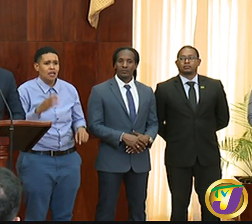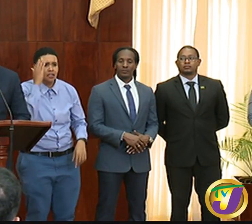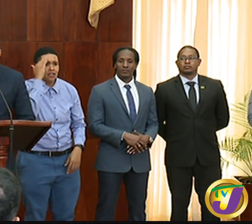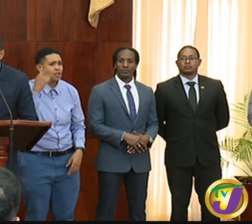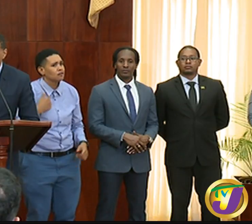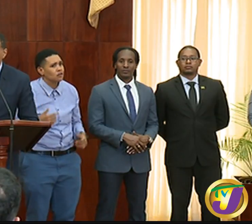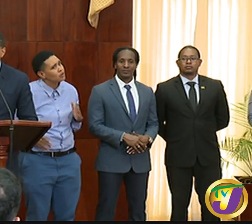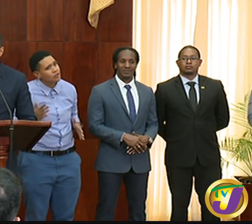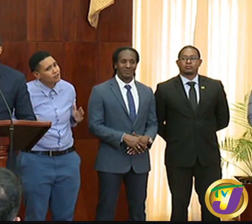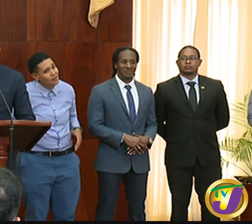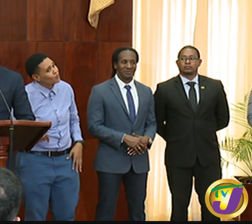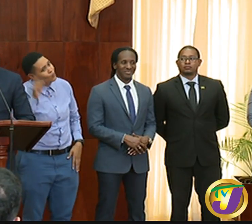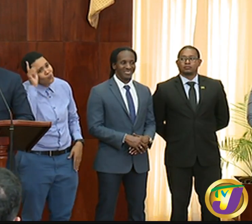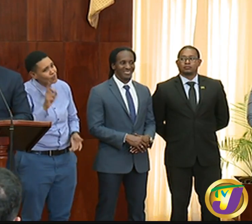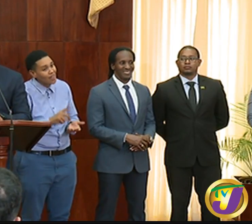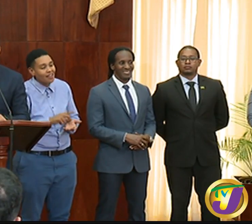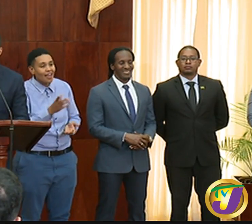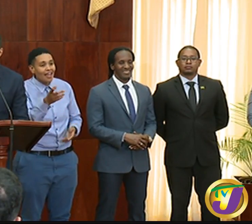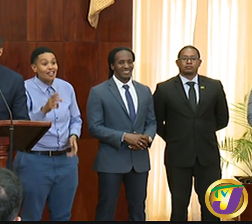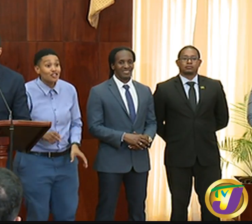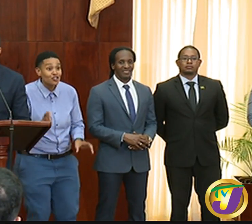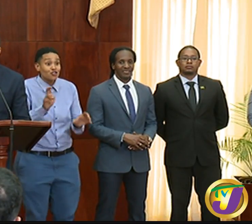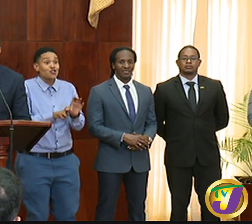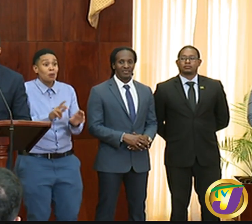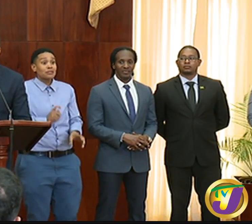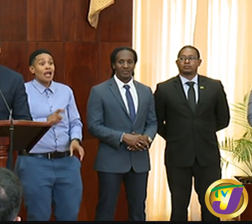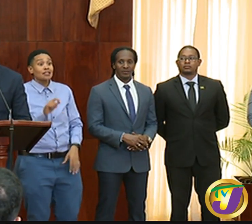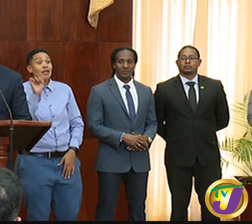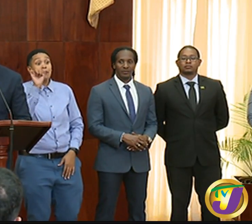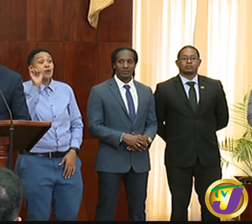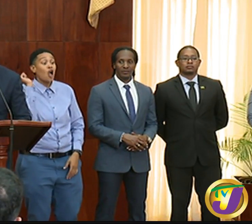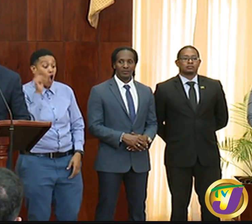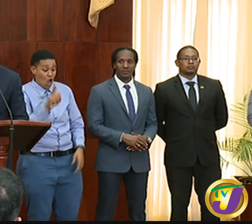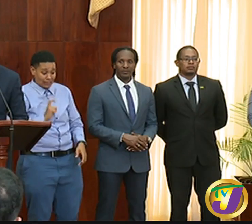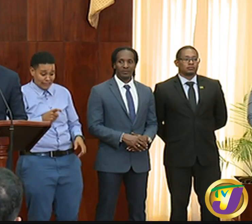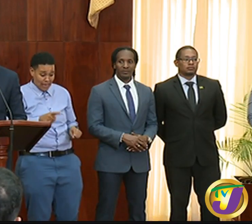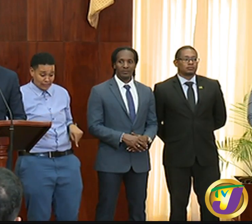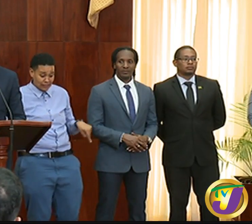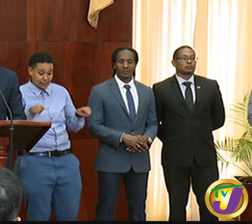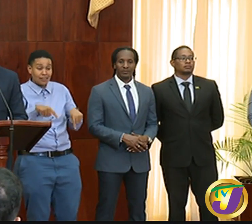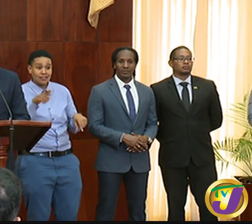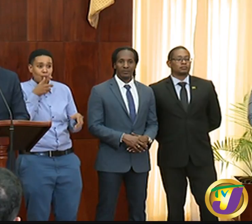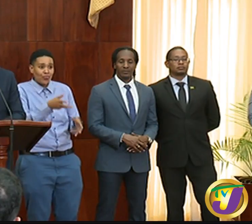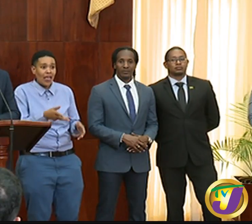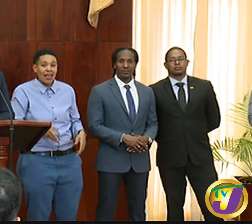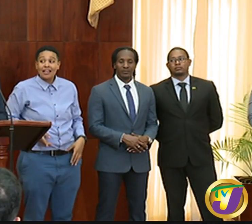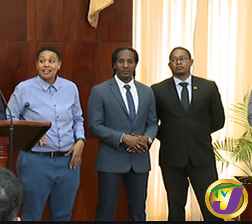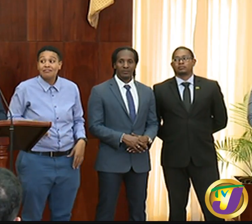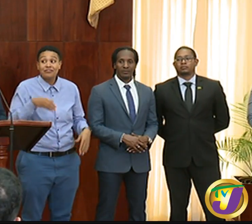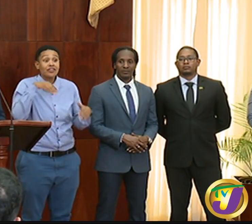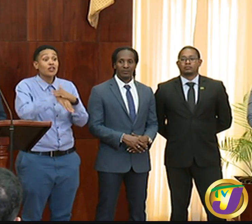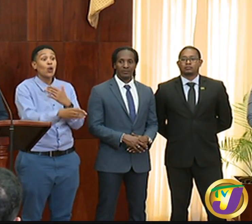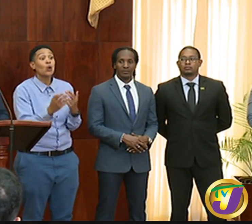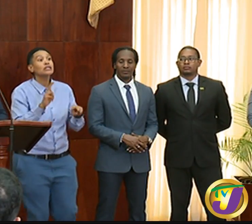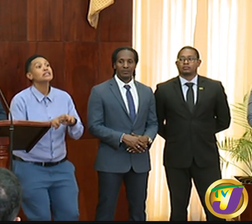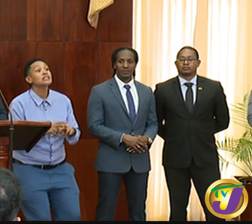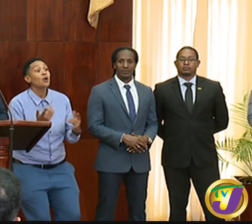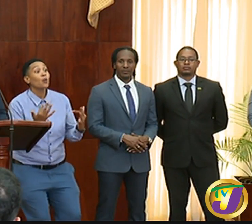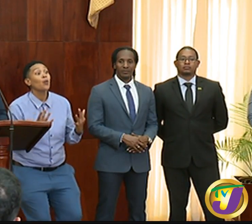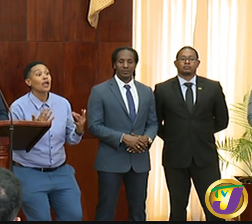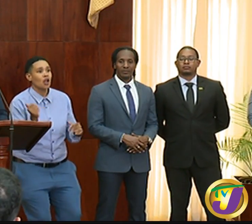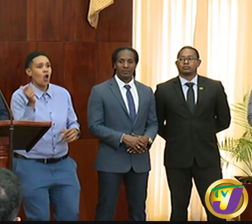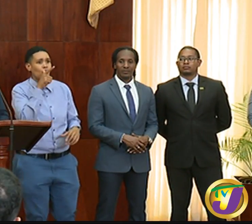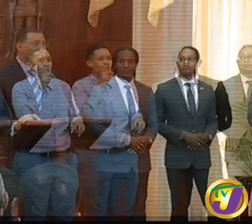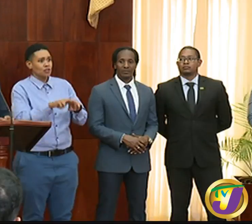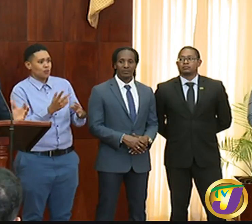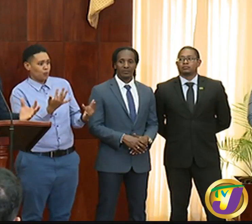have to run, go to the doctor. They jump on a taxi, everyone in that taxi now. Then they go into the waiting area, everyone in